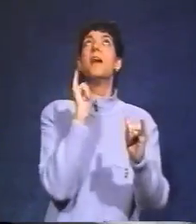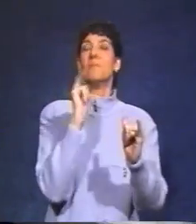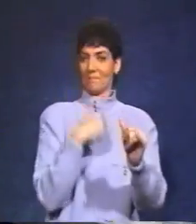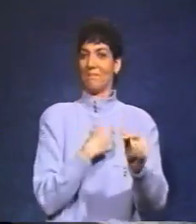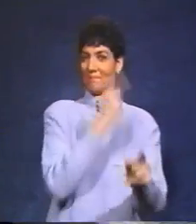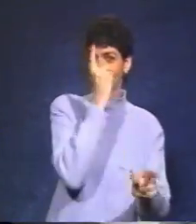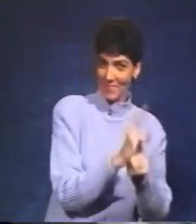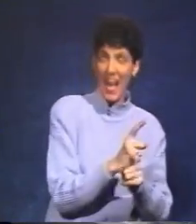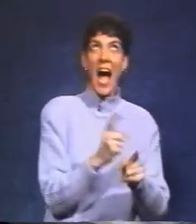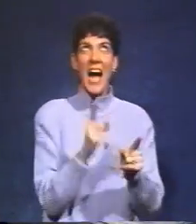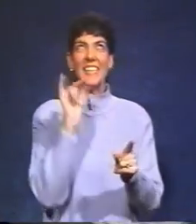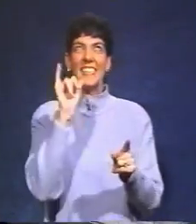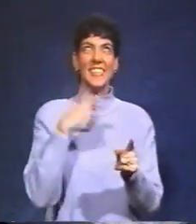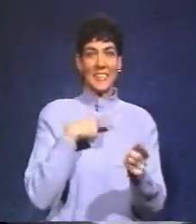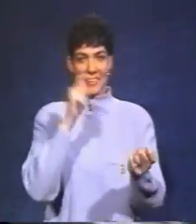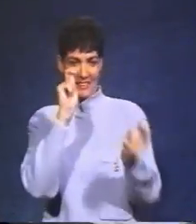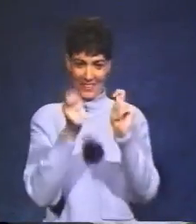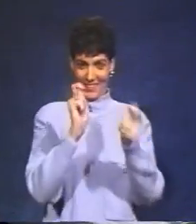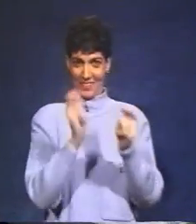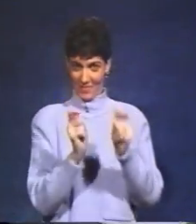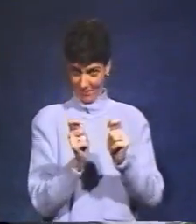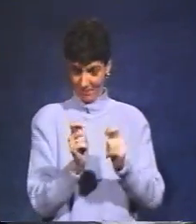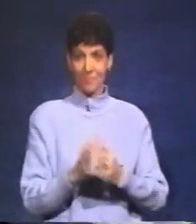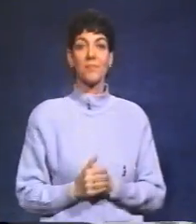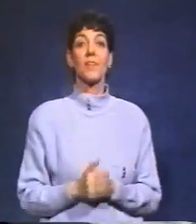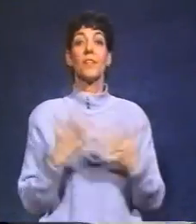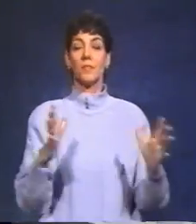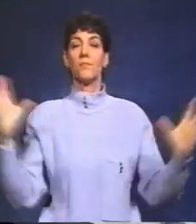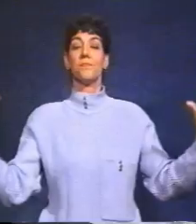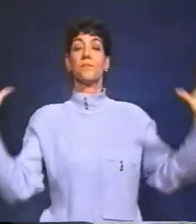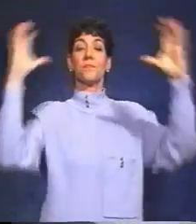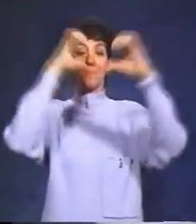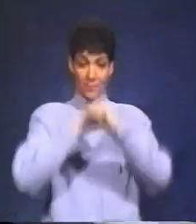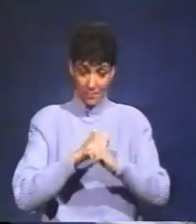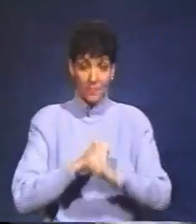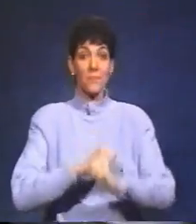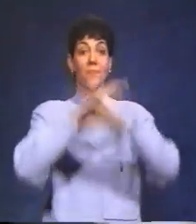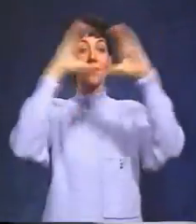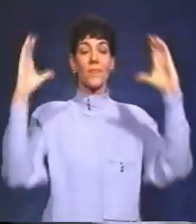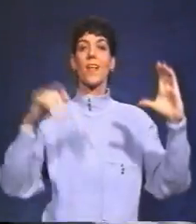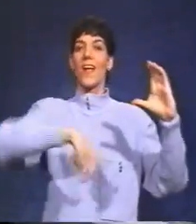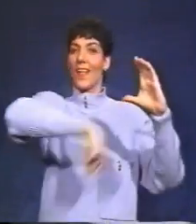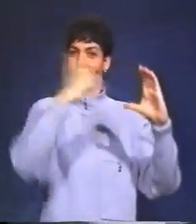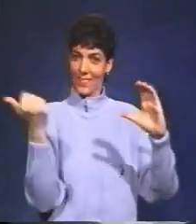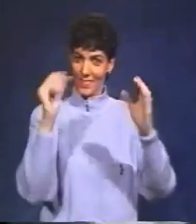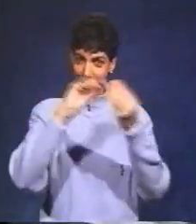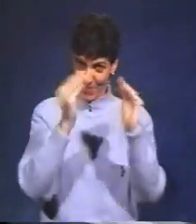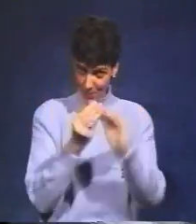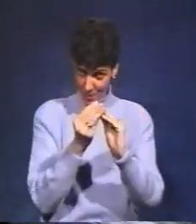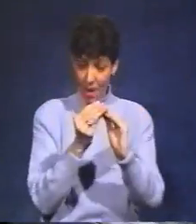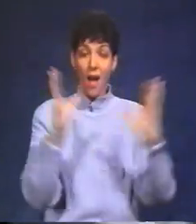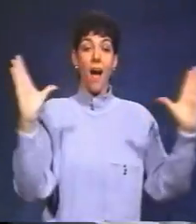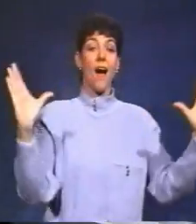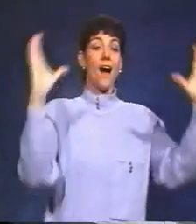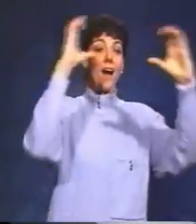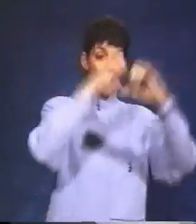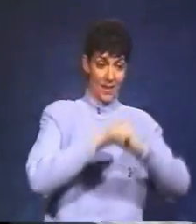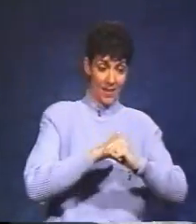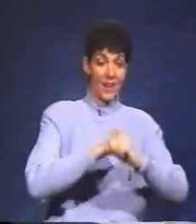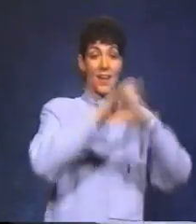Continue playing the tape, and you will see me model the sentence with the substituted number. You may go back and repeat